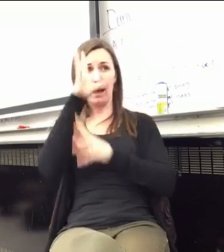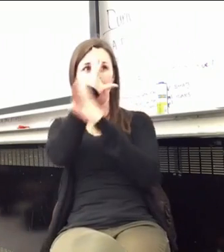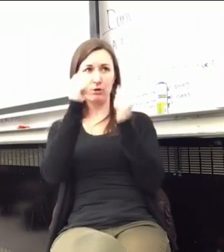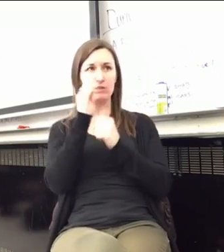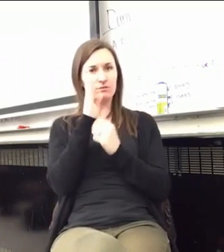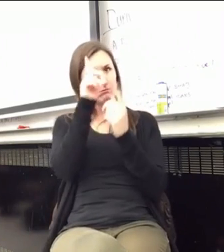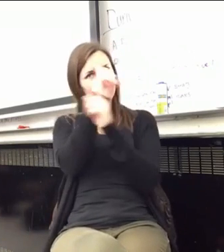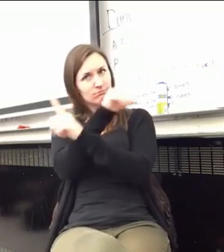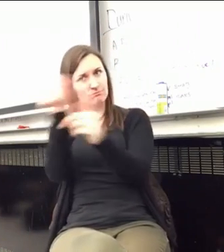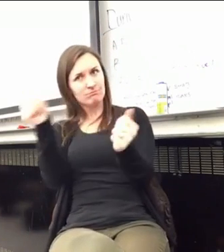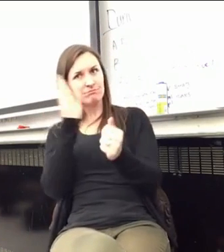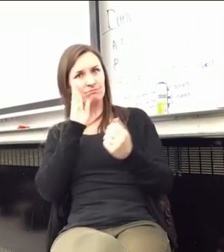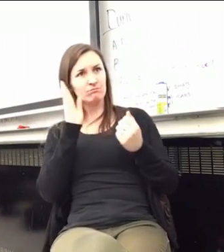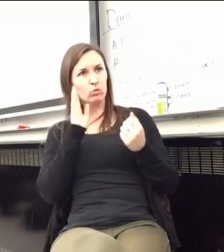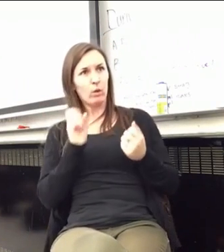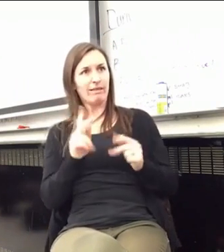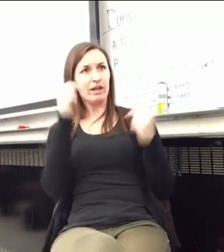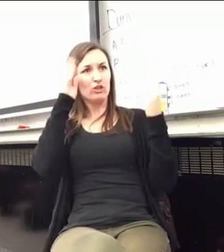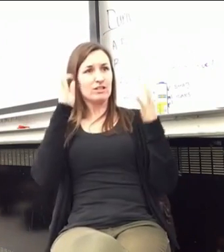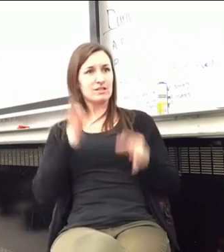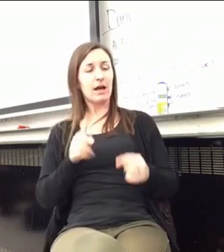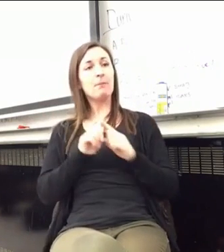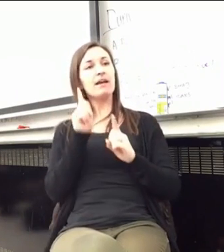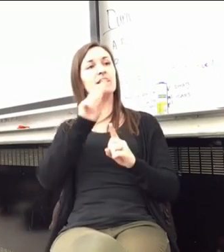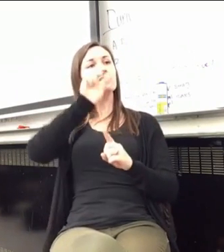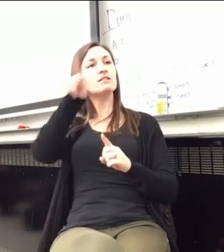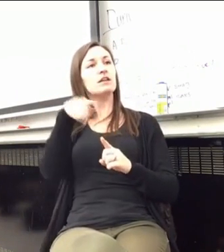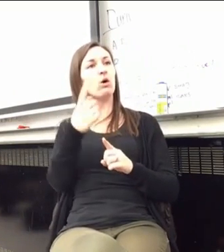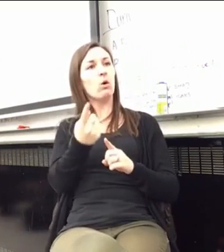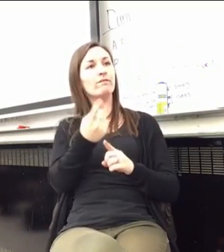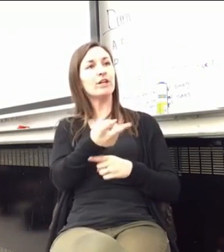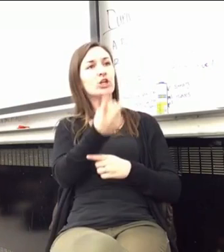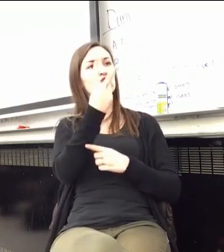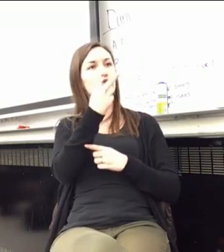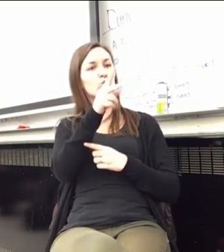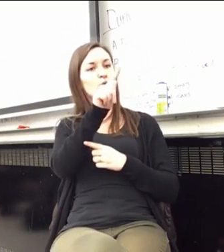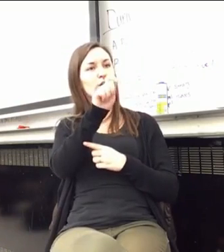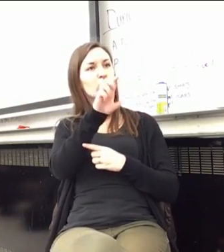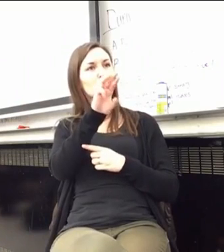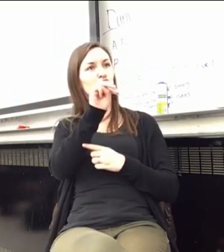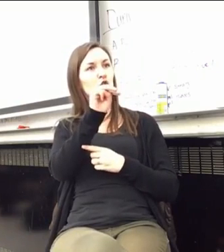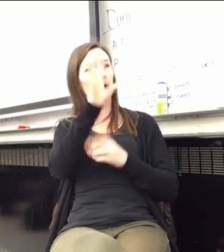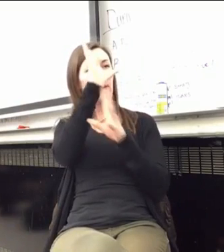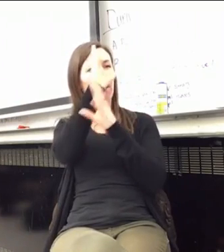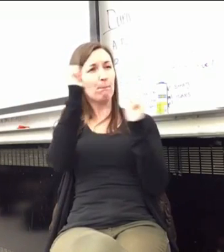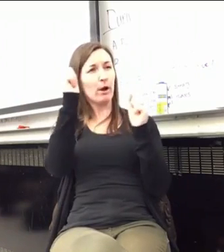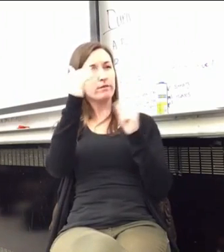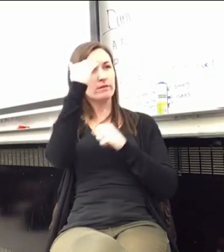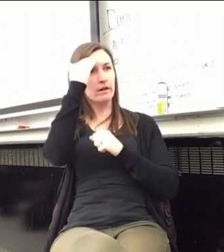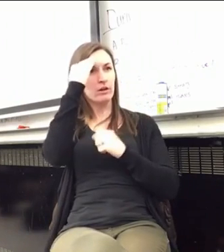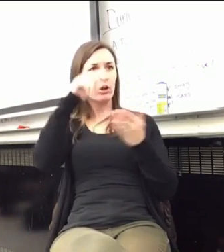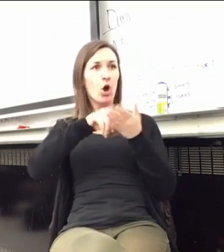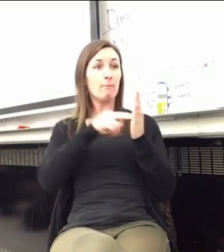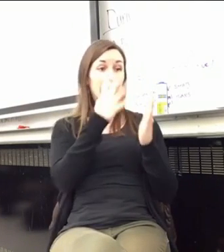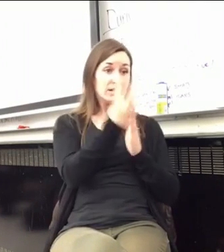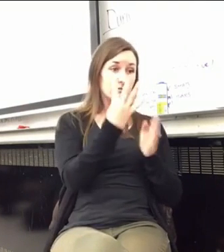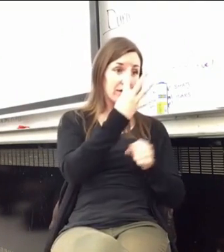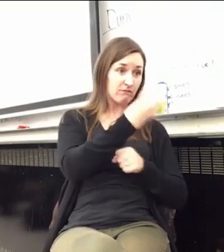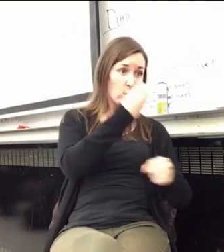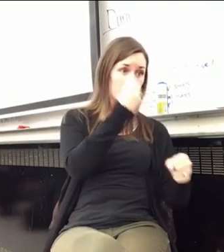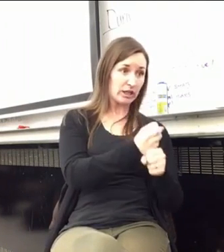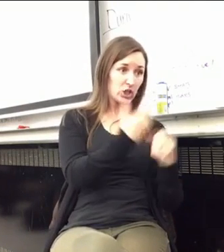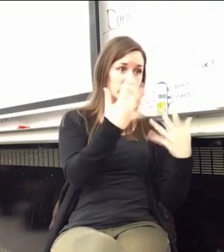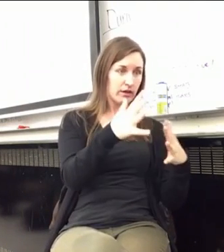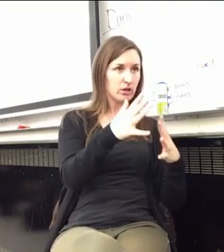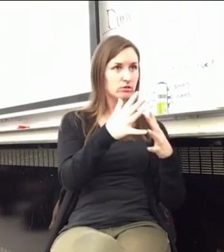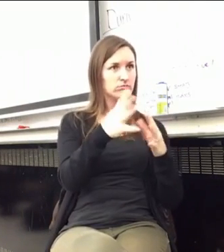on all these different presidents. He was the only 2-term president up until Woodrow Wilson. So we go through about 6 or 7 more presidents where